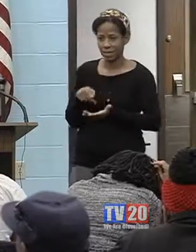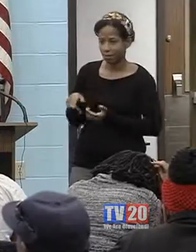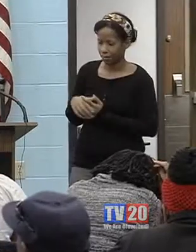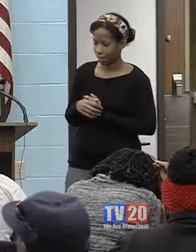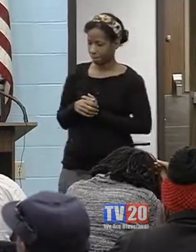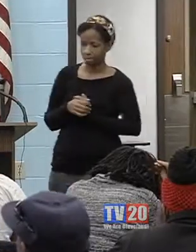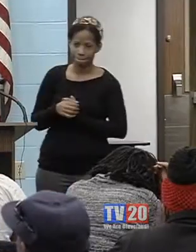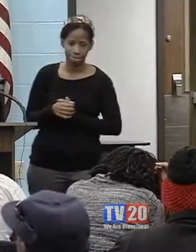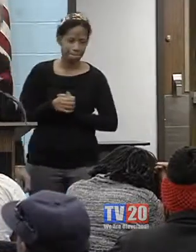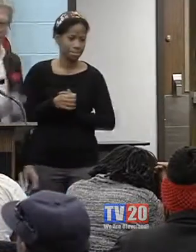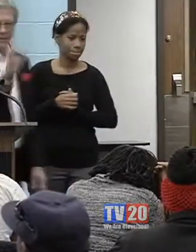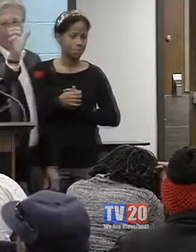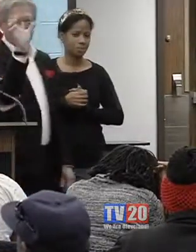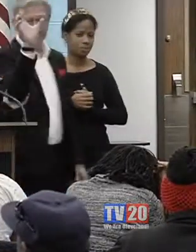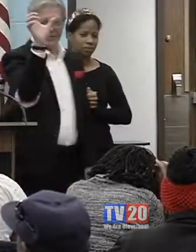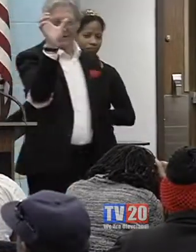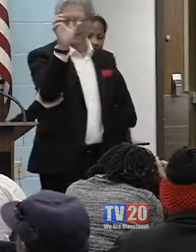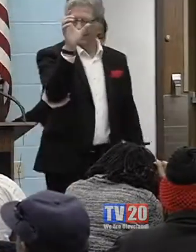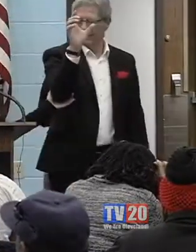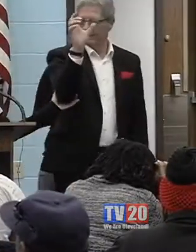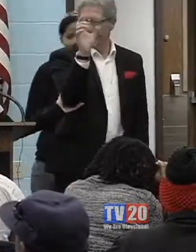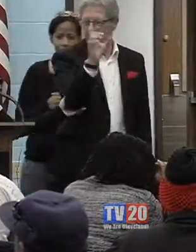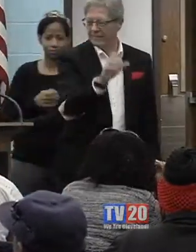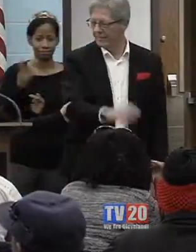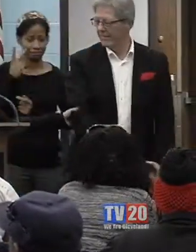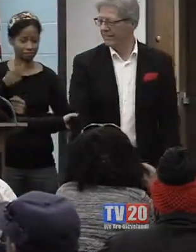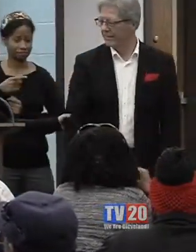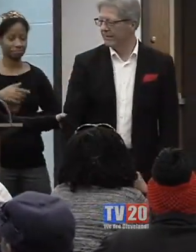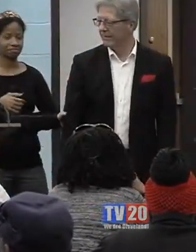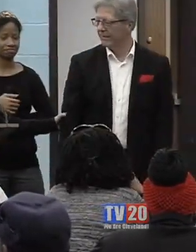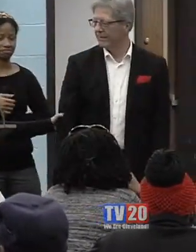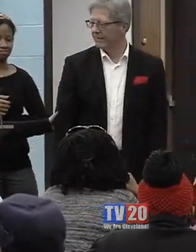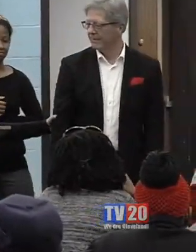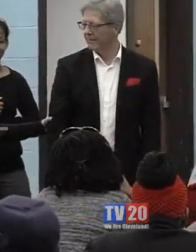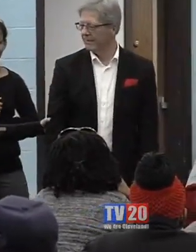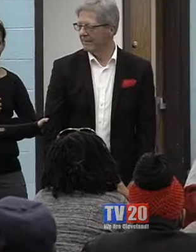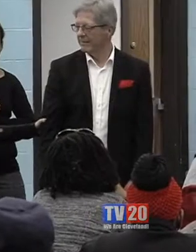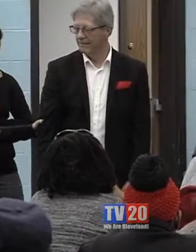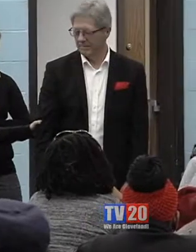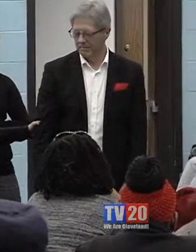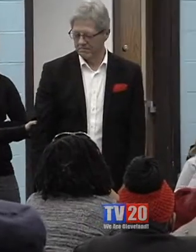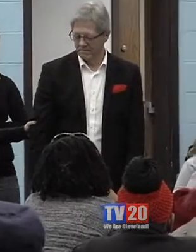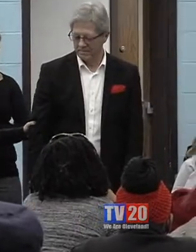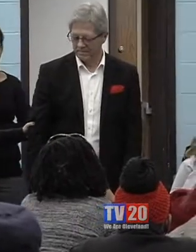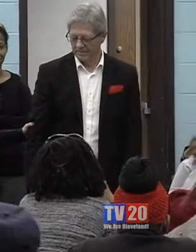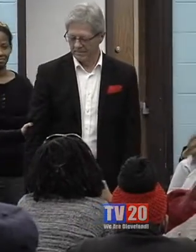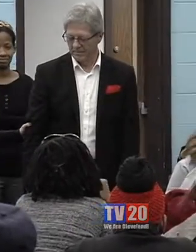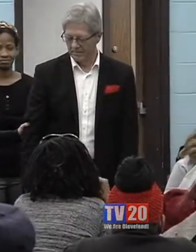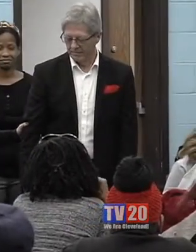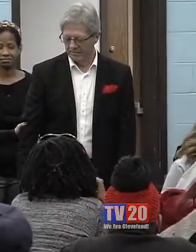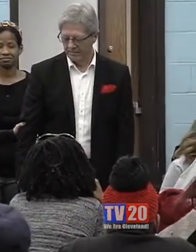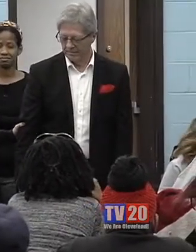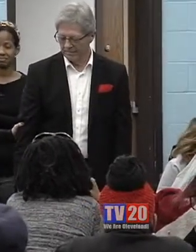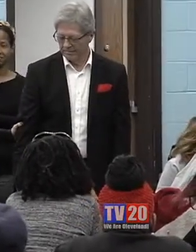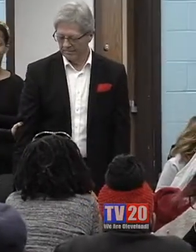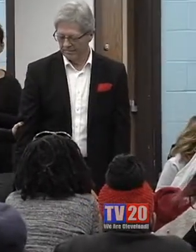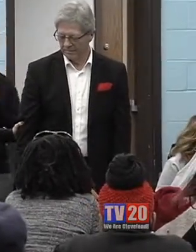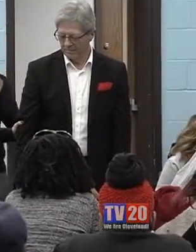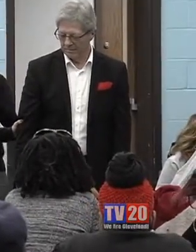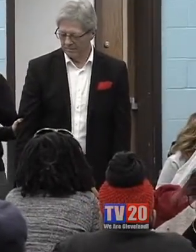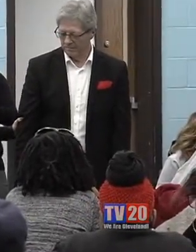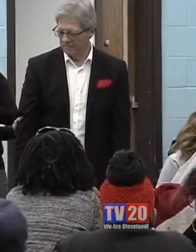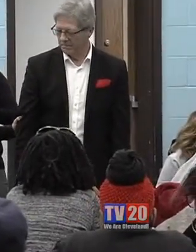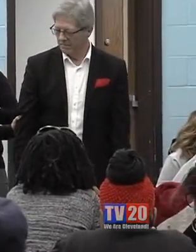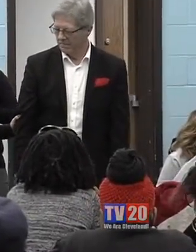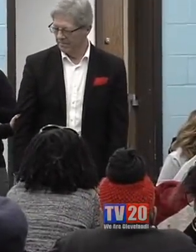here, where you can see him. So I'm putting my hand above his elbow. And the reason for